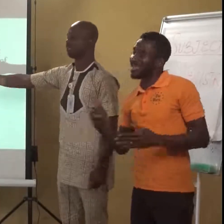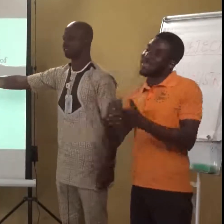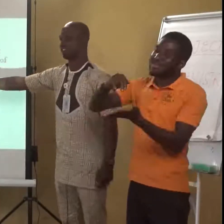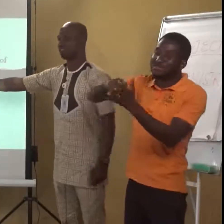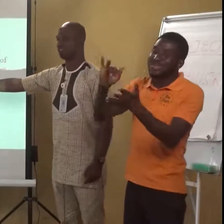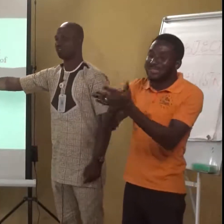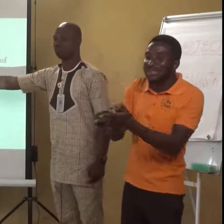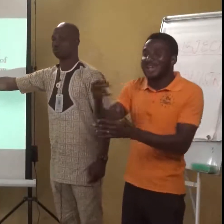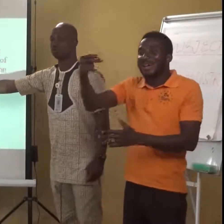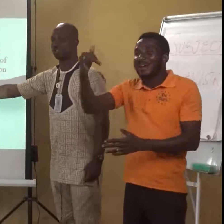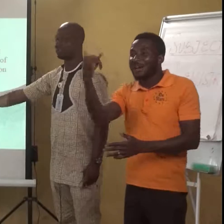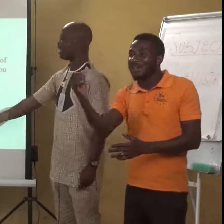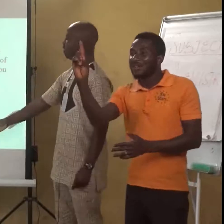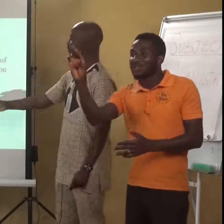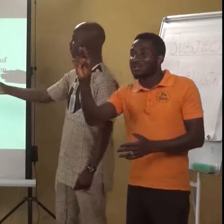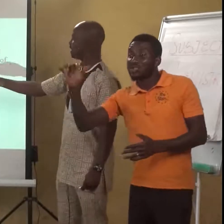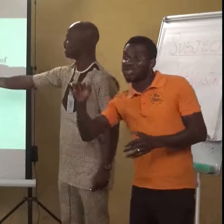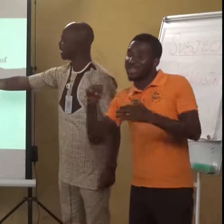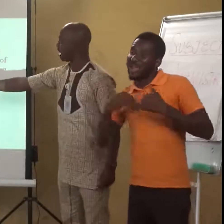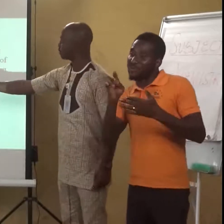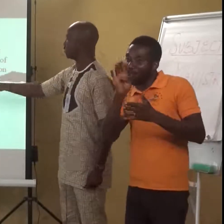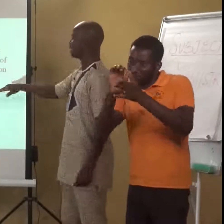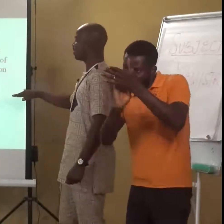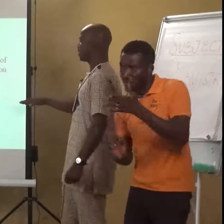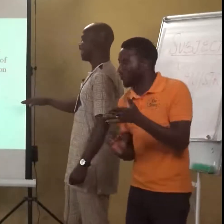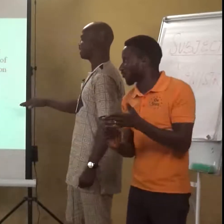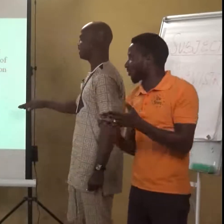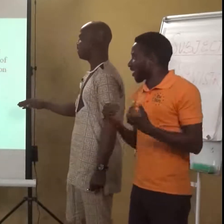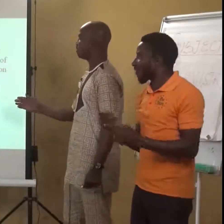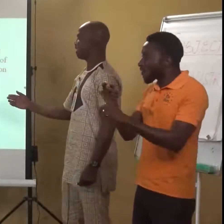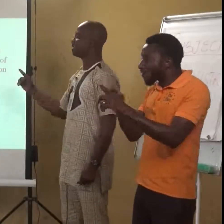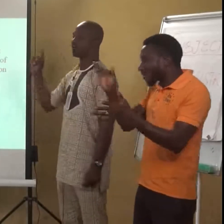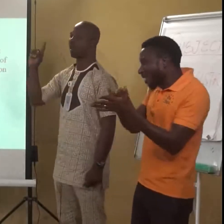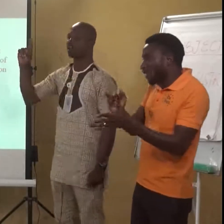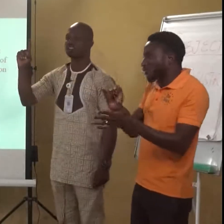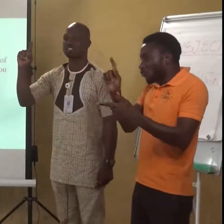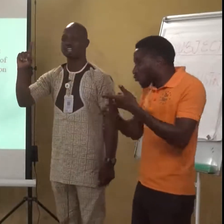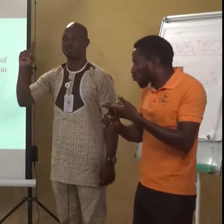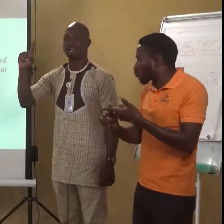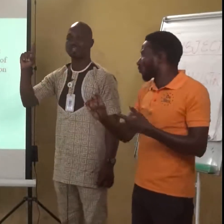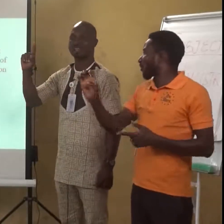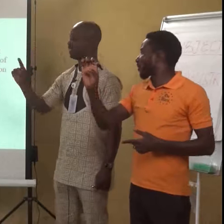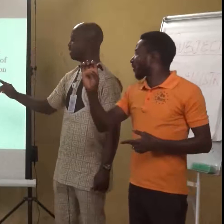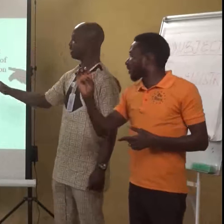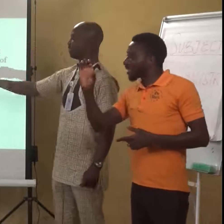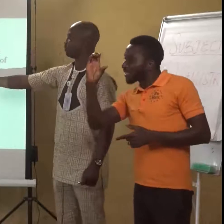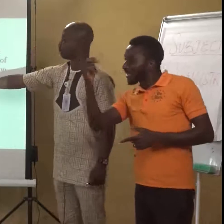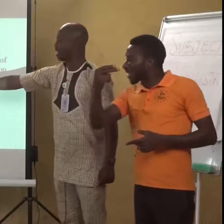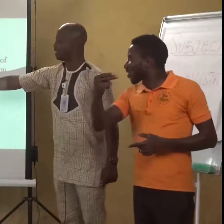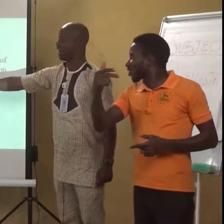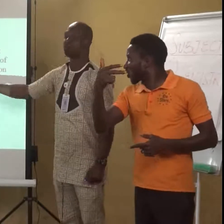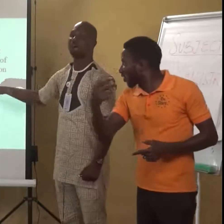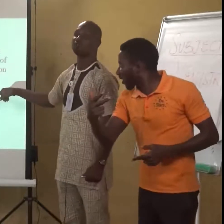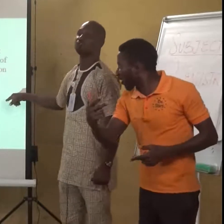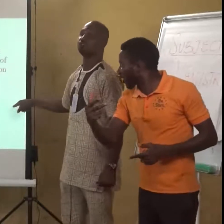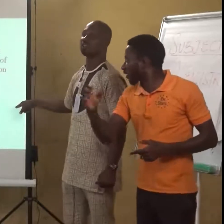an oxidation process. And from ethanol to ethanoic acid, you can see that 1 oxygen has been added. Instead of 1